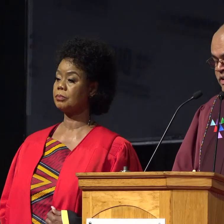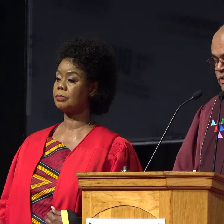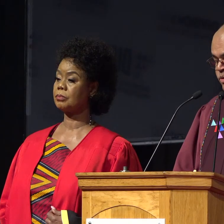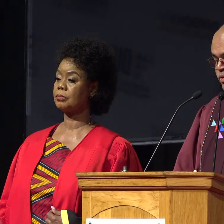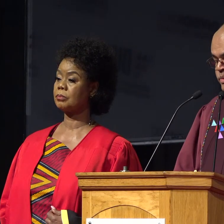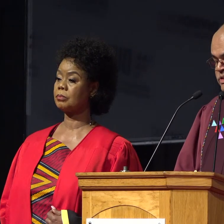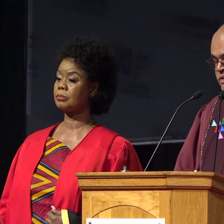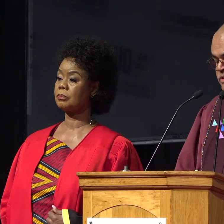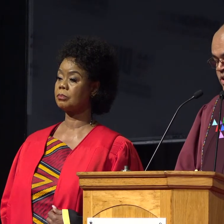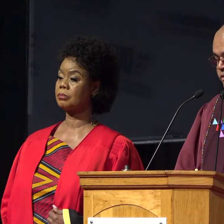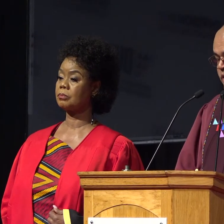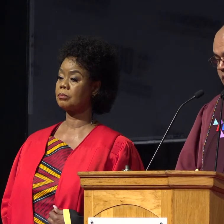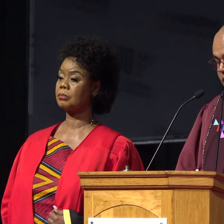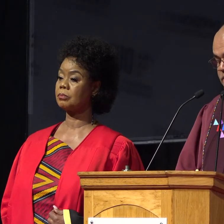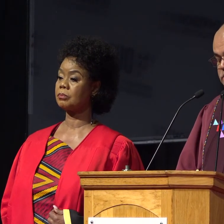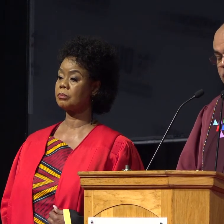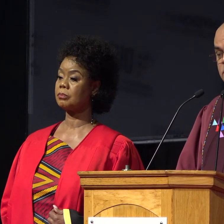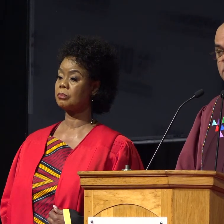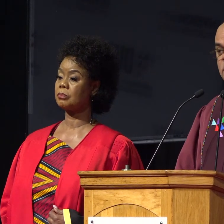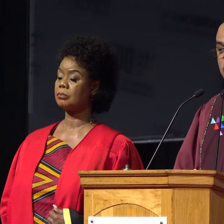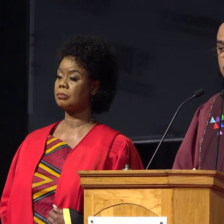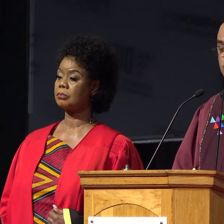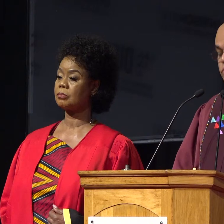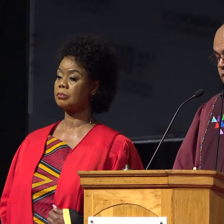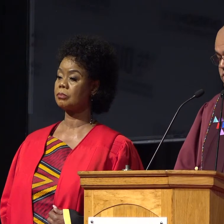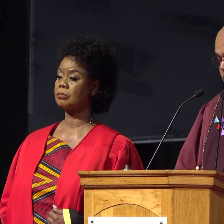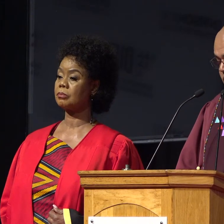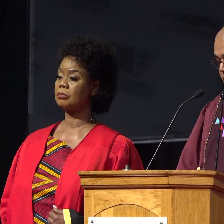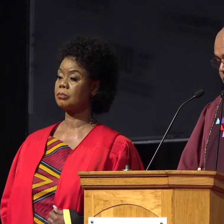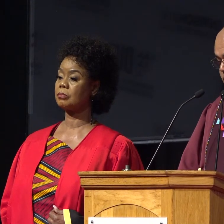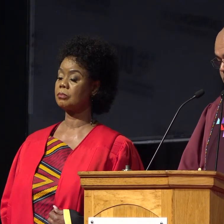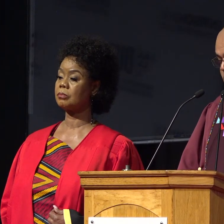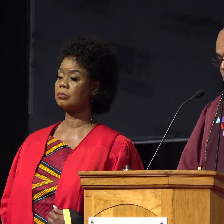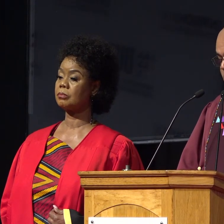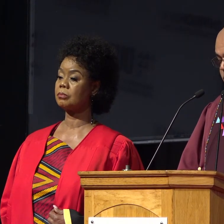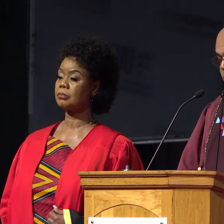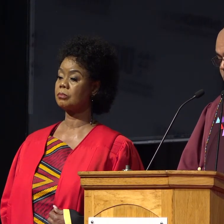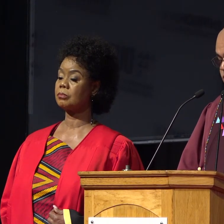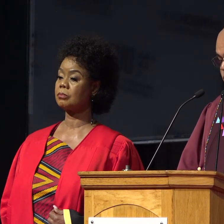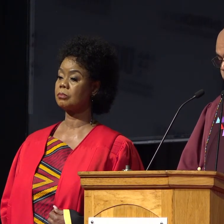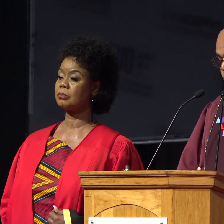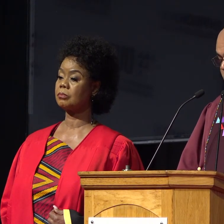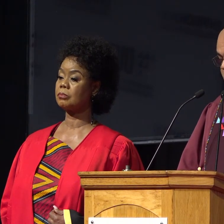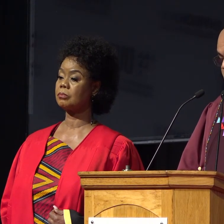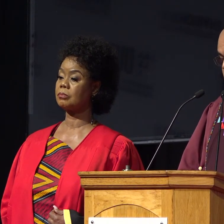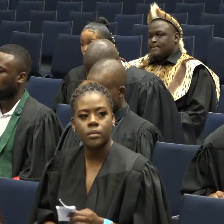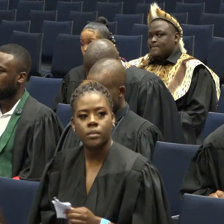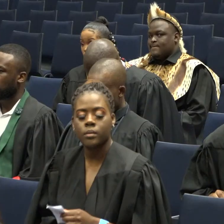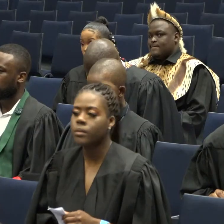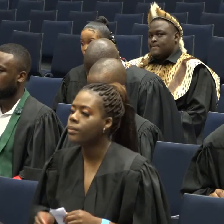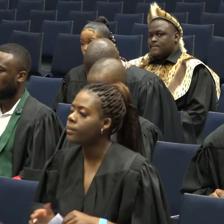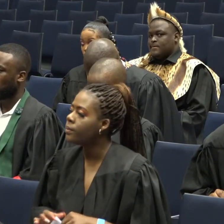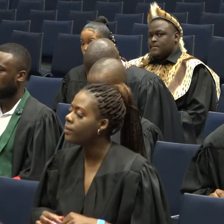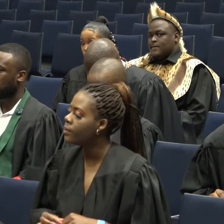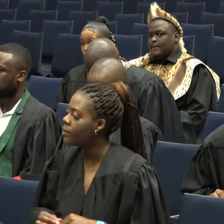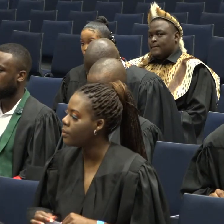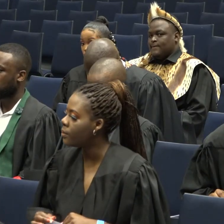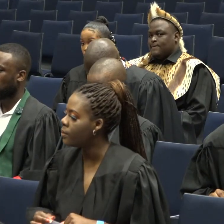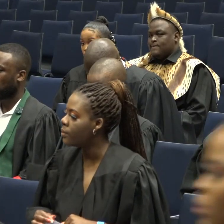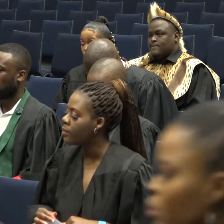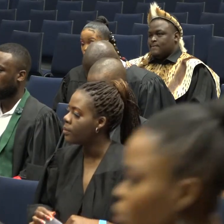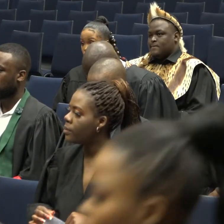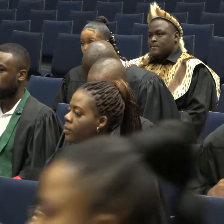and exciting performances of the highest standard. In 2009, Living Legend Award by the eThekwini Municipality